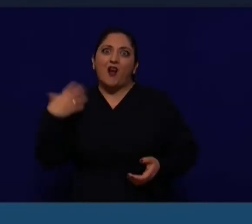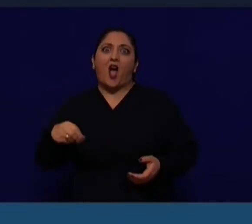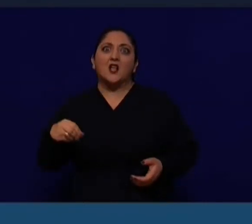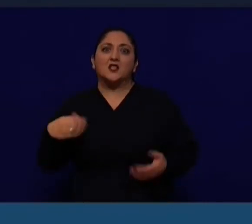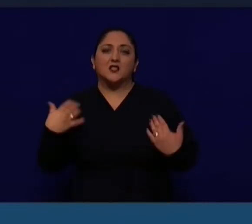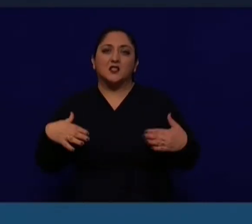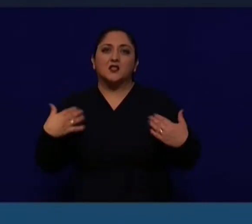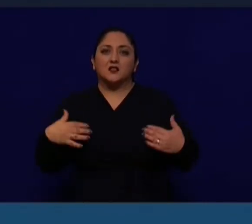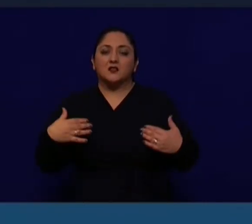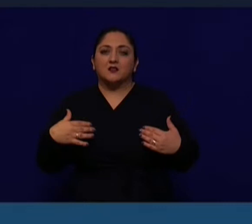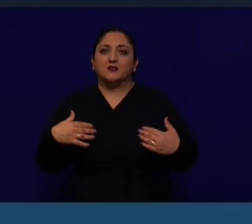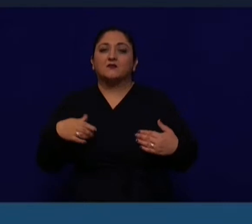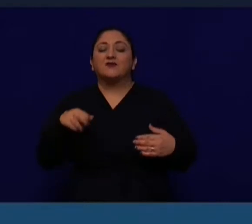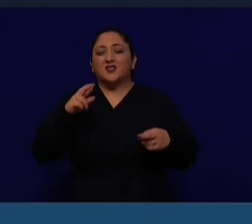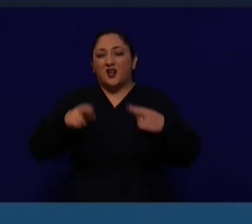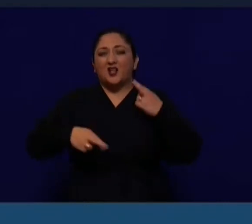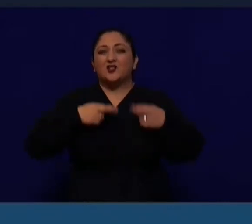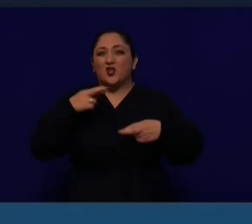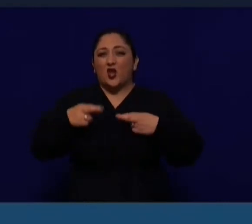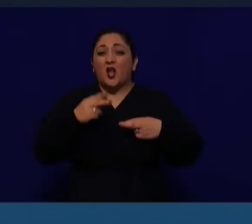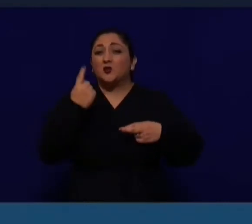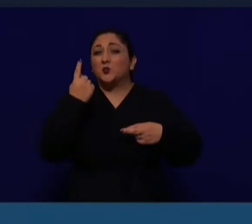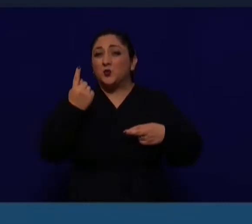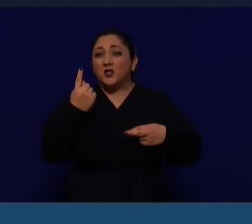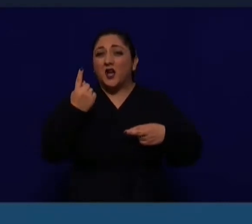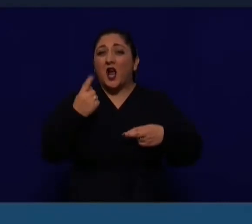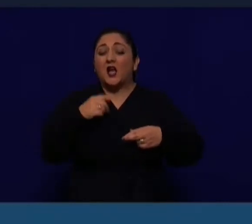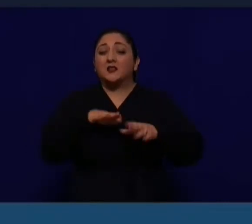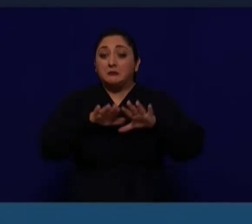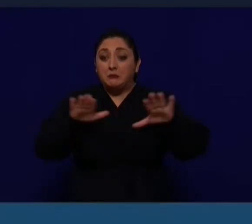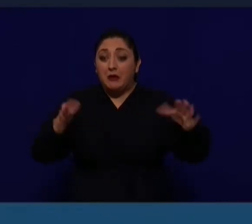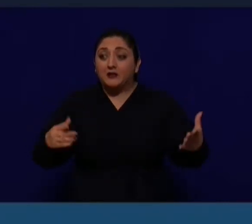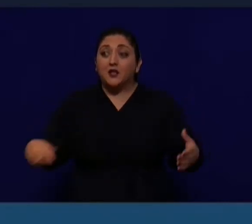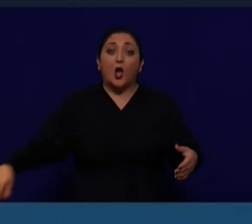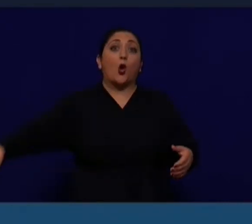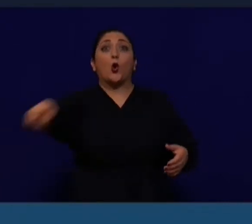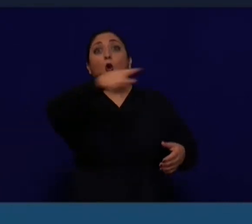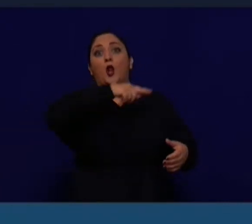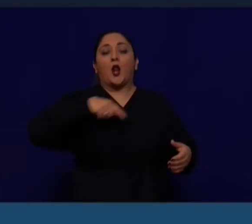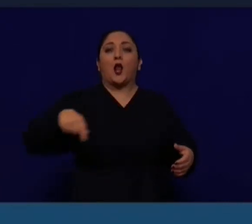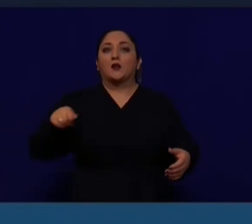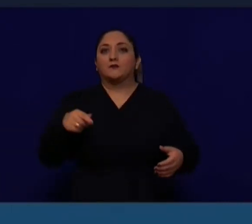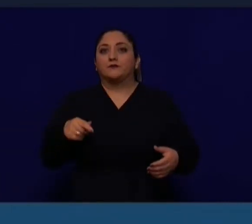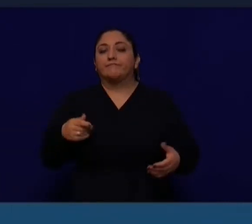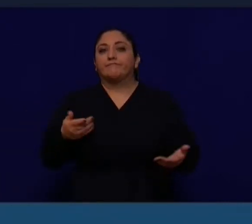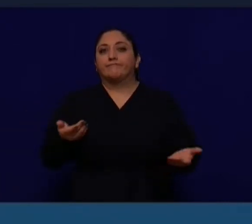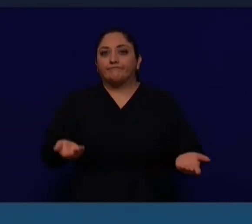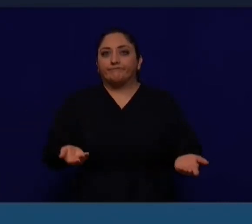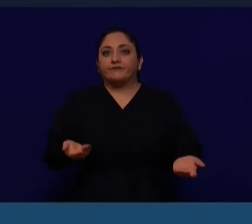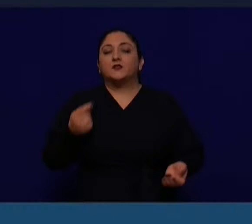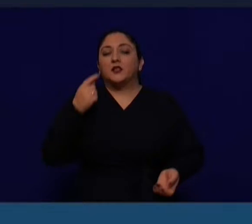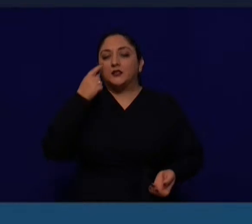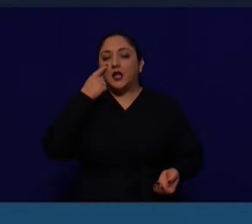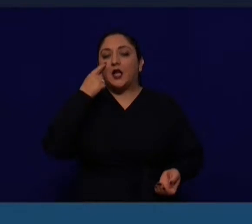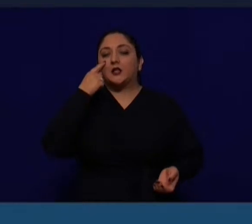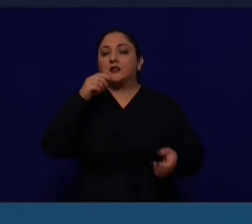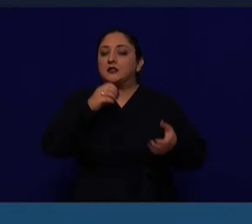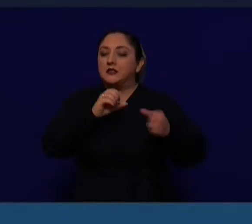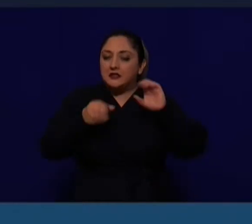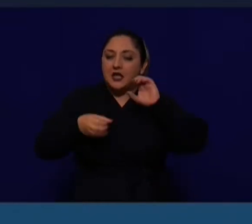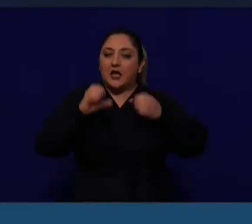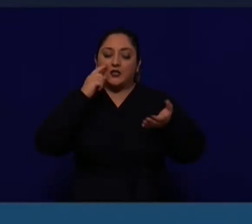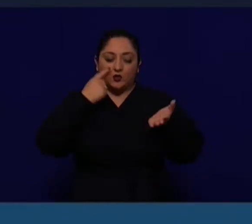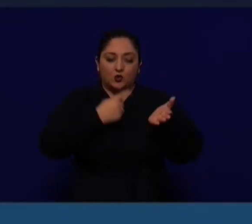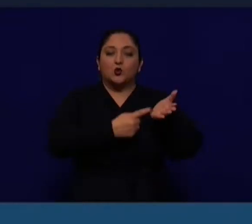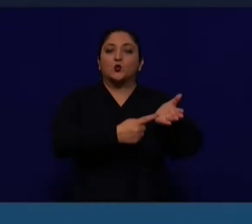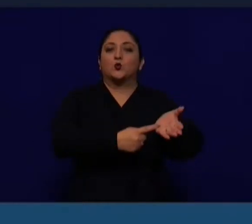then if you're going to have a table, then probably the whole table will be affected. So this is the evidence that what